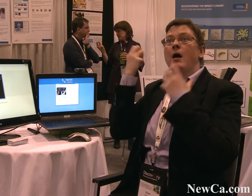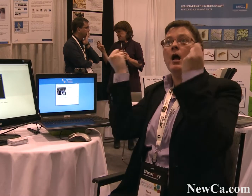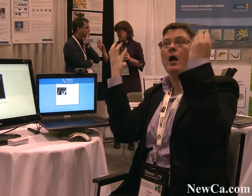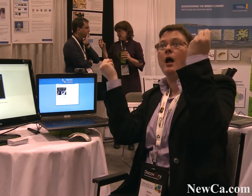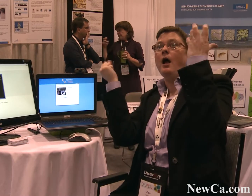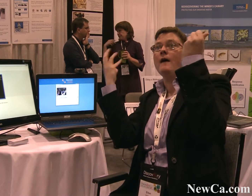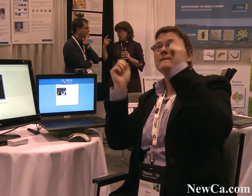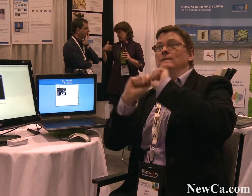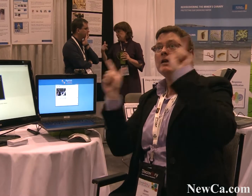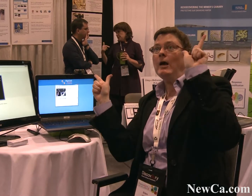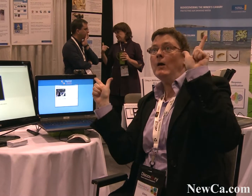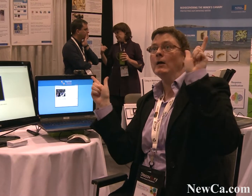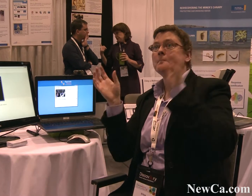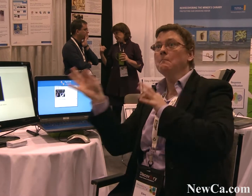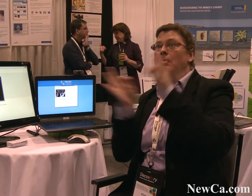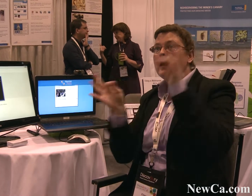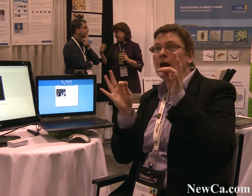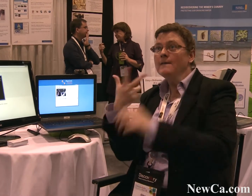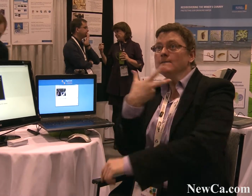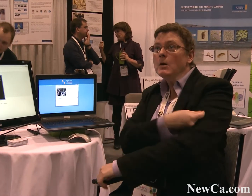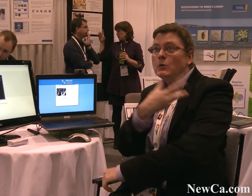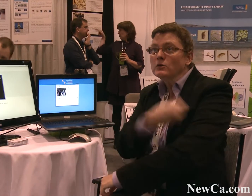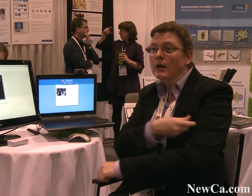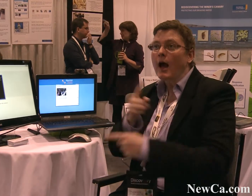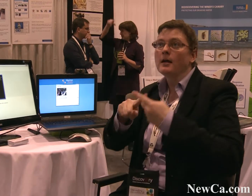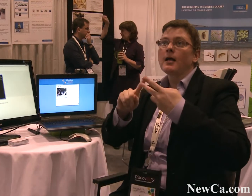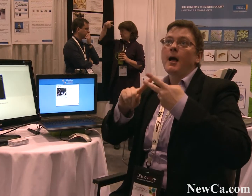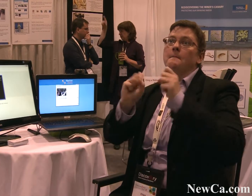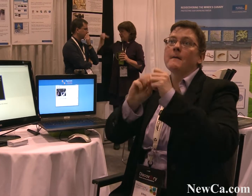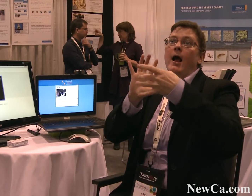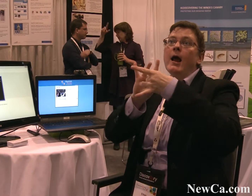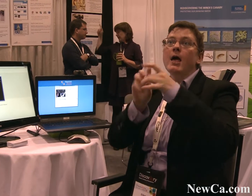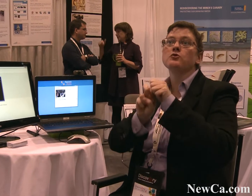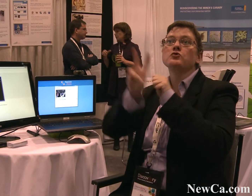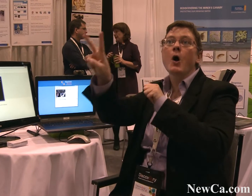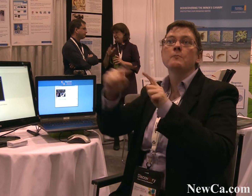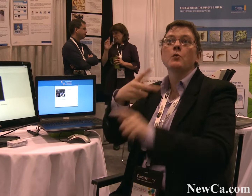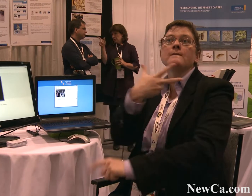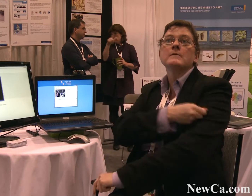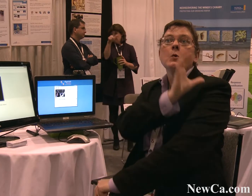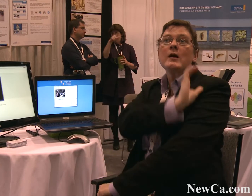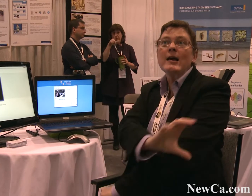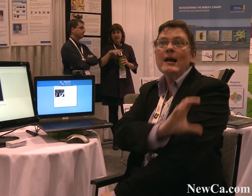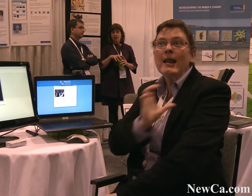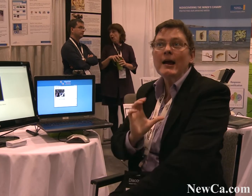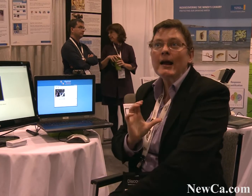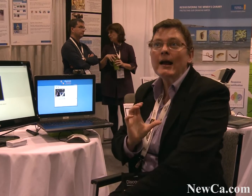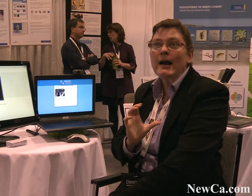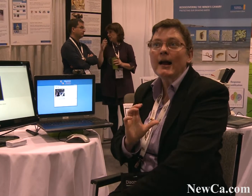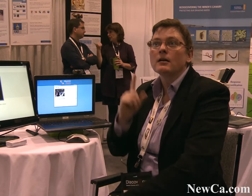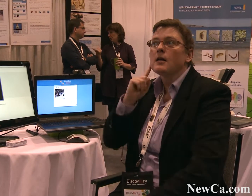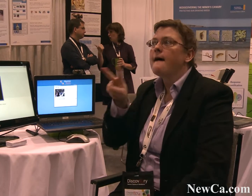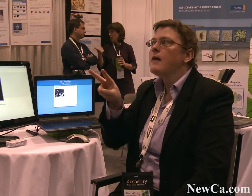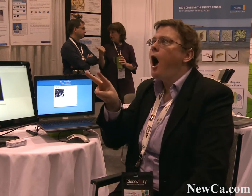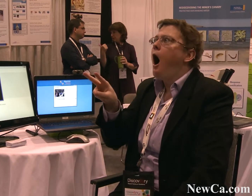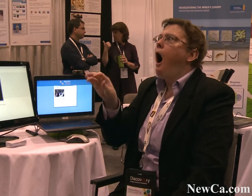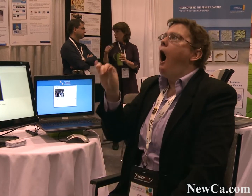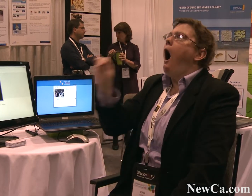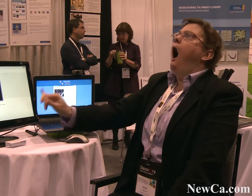English or written English, and it's not accessible to them. So that information needs to be made available for people who